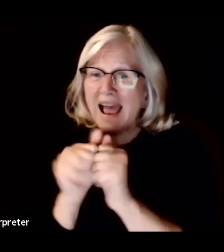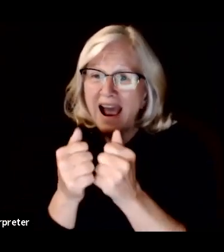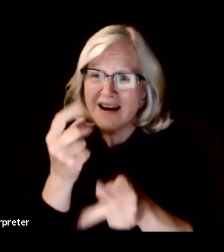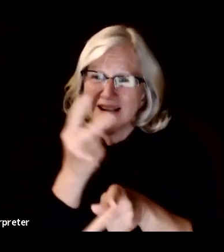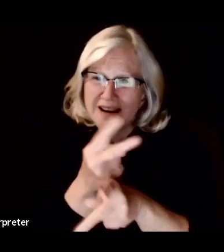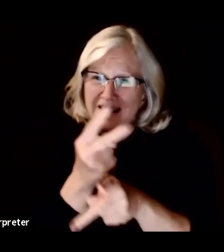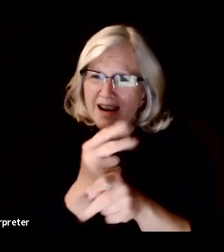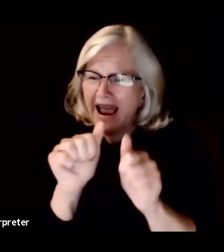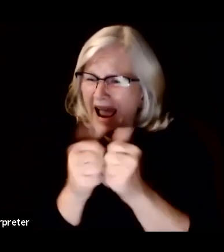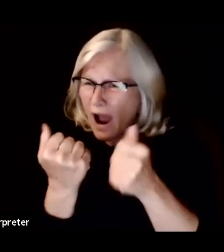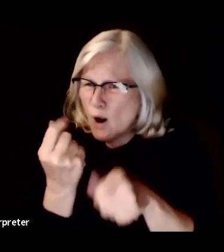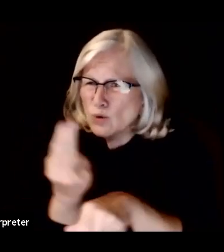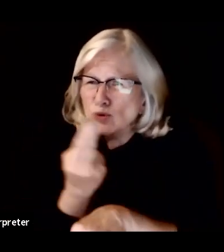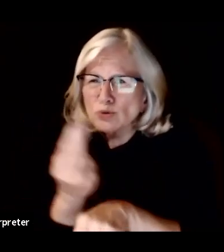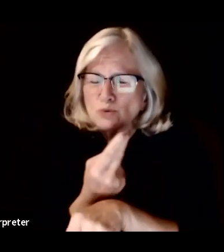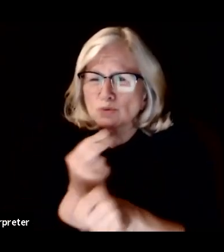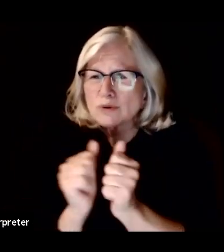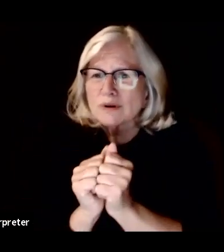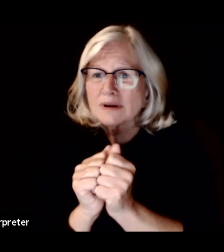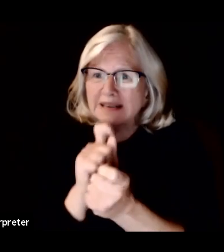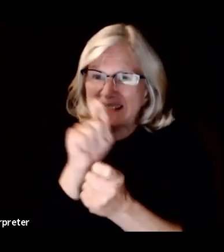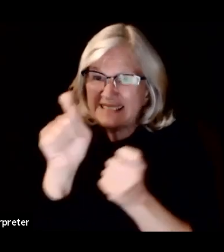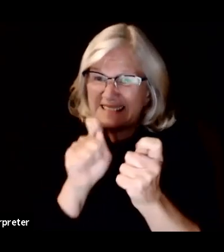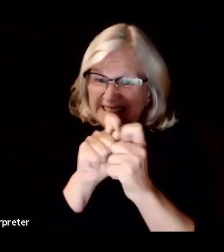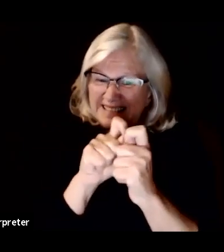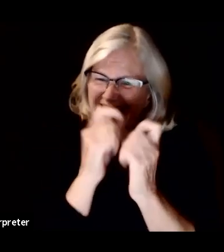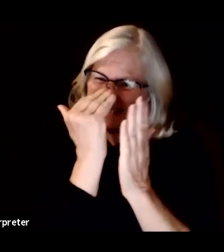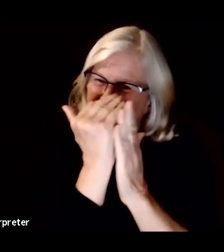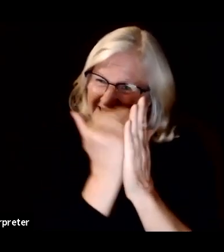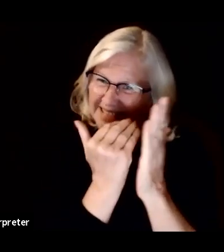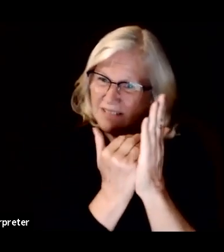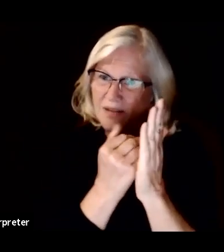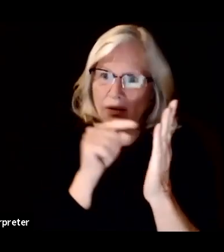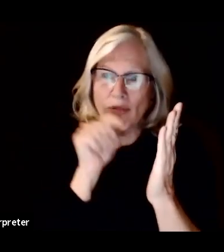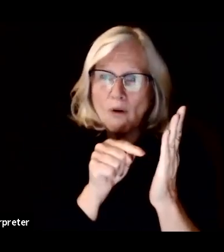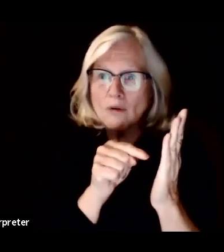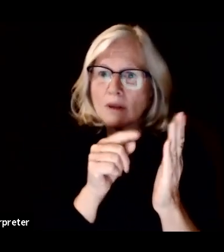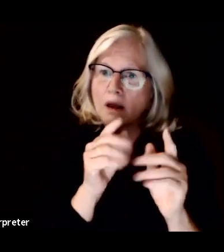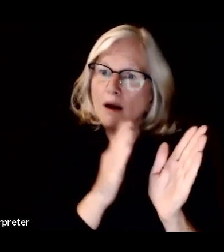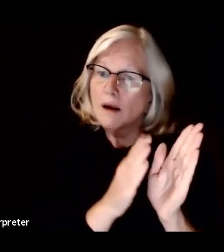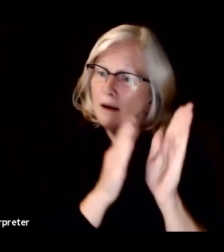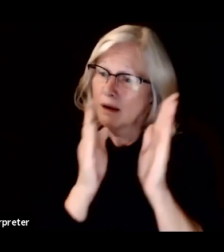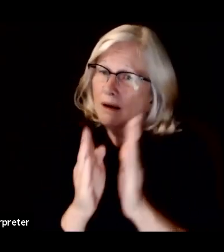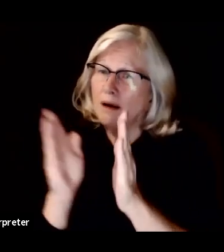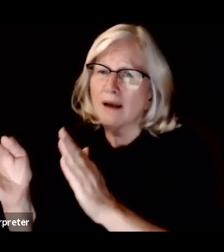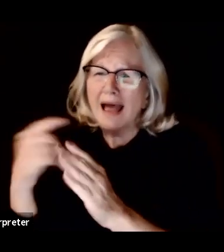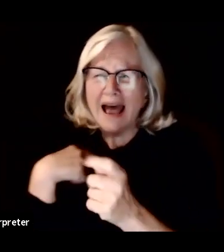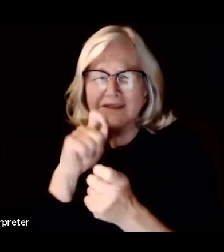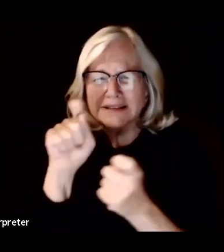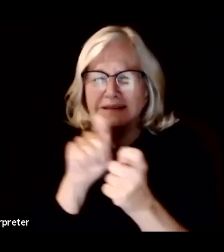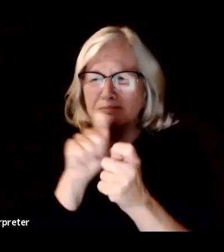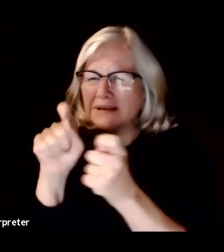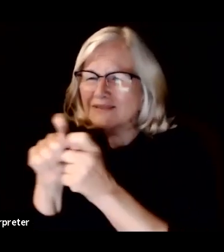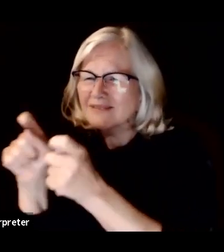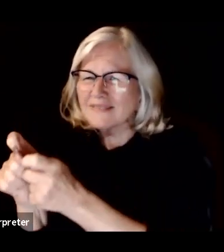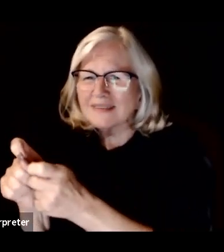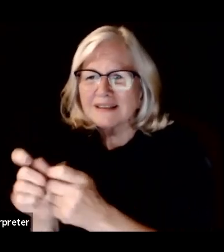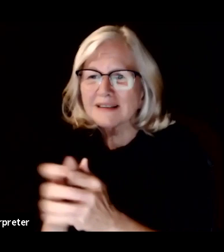may need adjuvant in some cases, that may have different intervals between 2 doses.